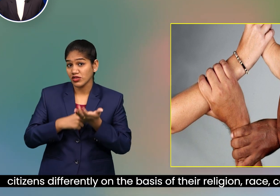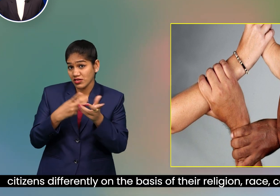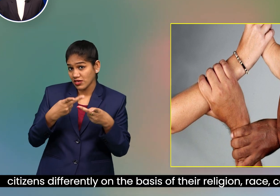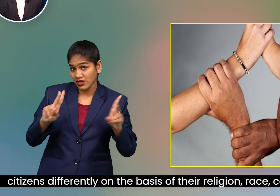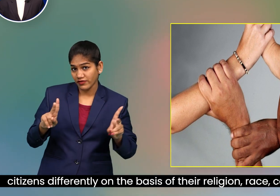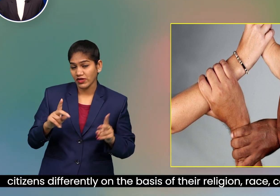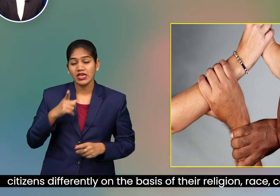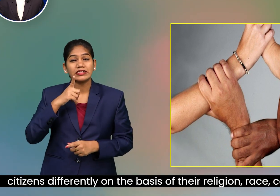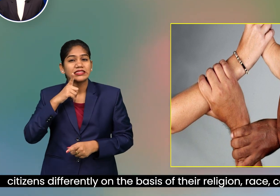race,